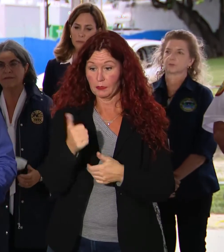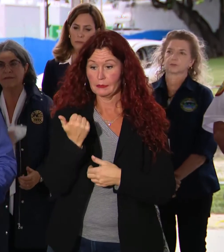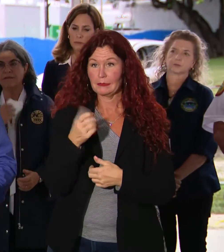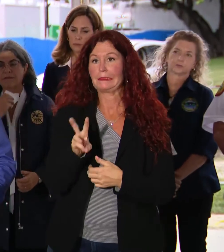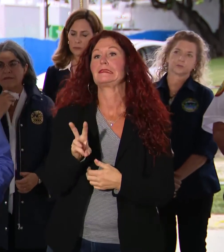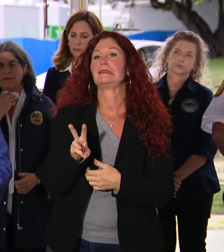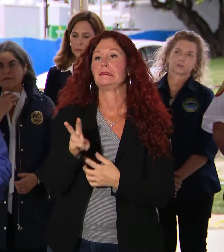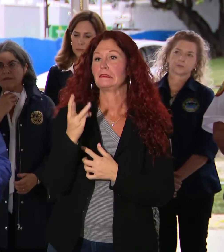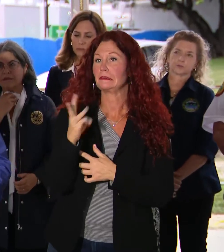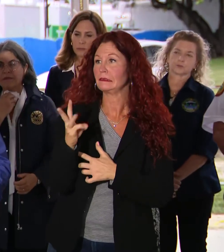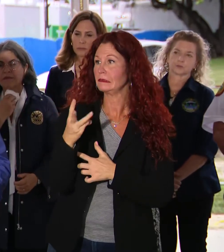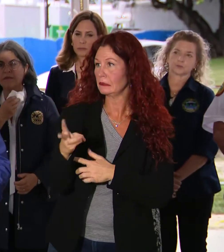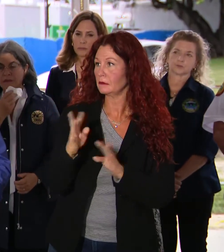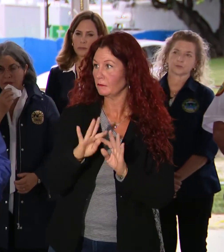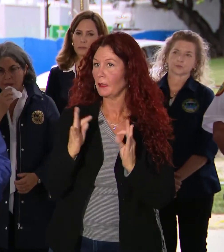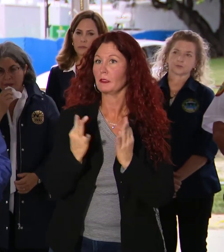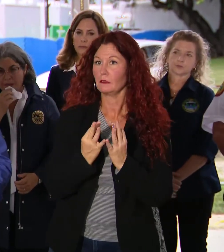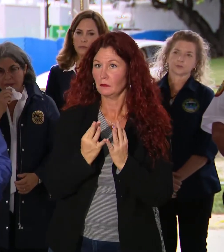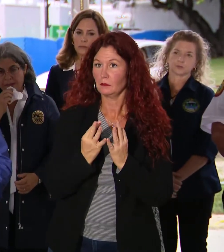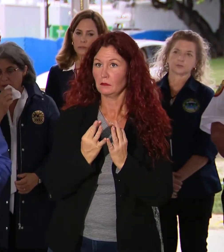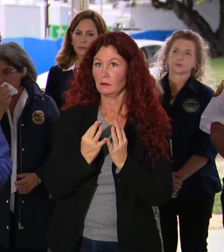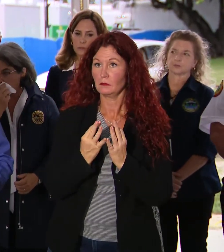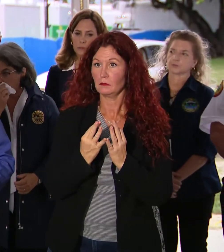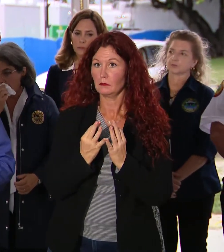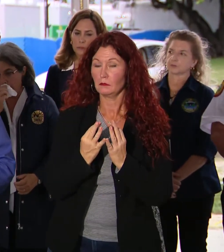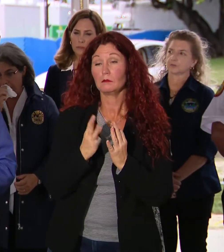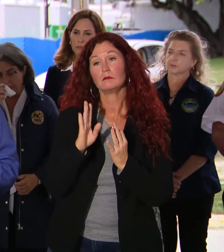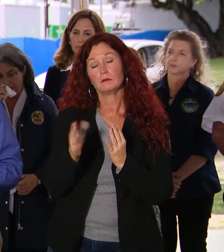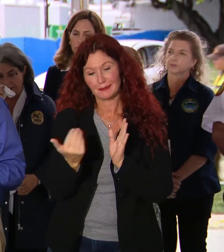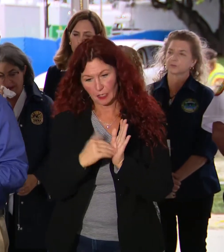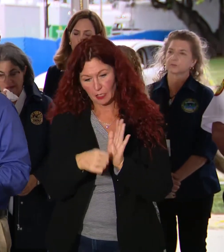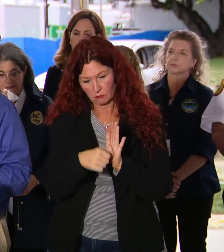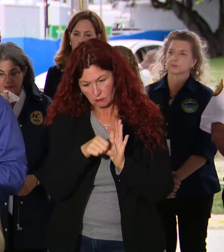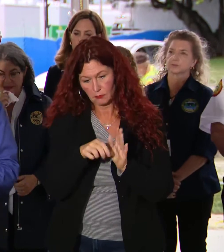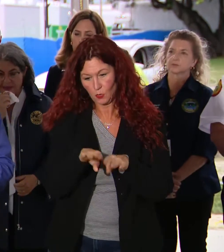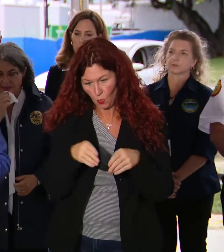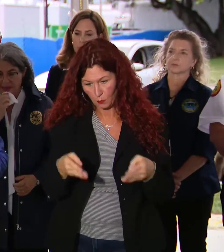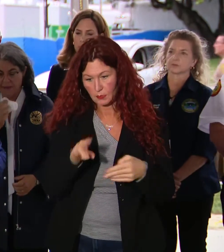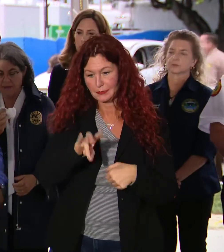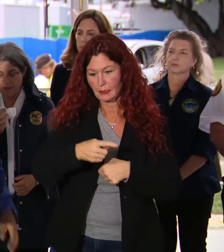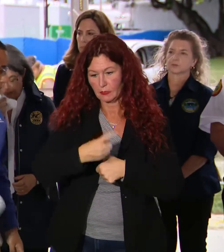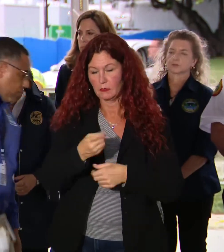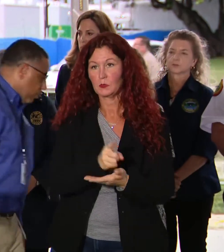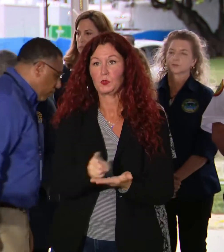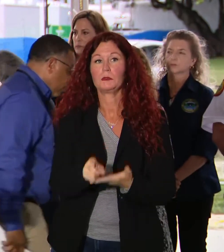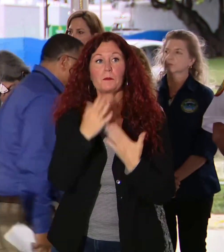And as I mentioned, it is open 7 days a week. Thank you. Have a good evening.